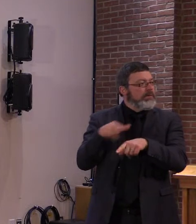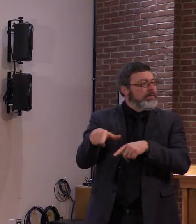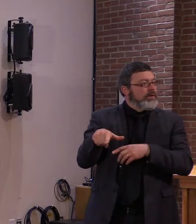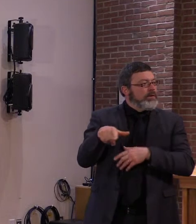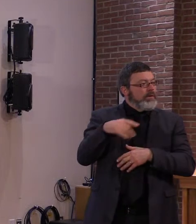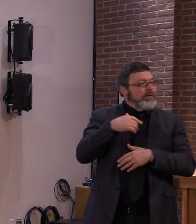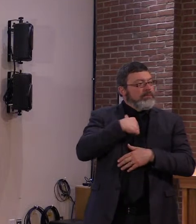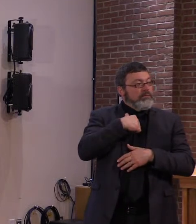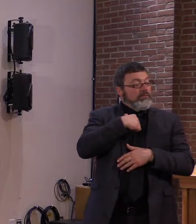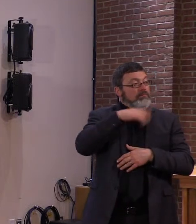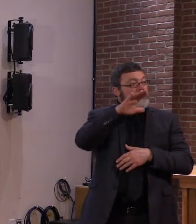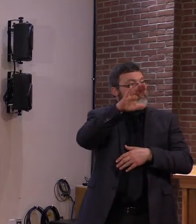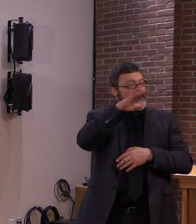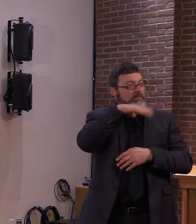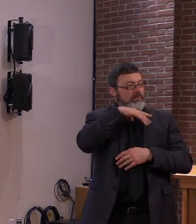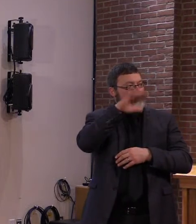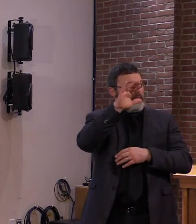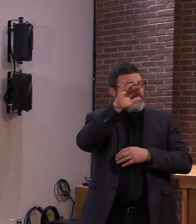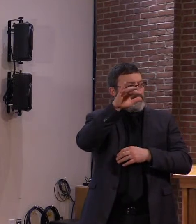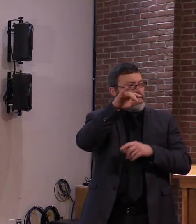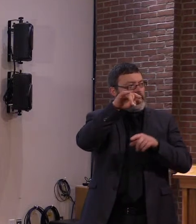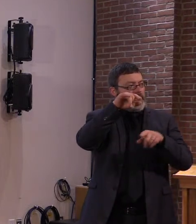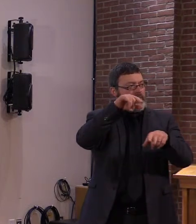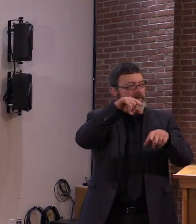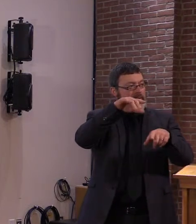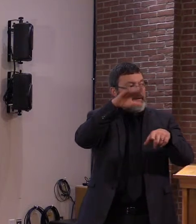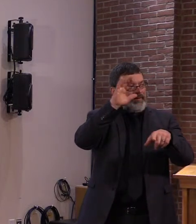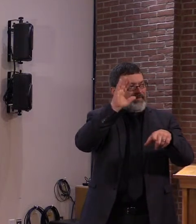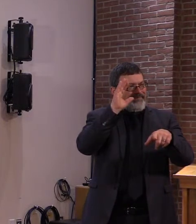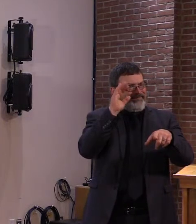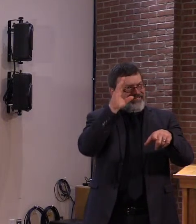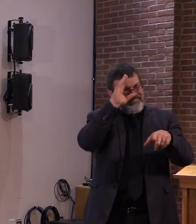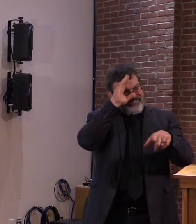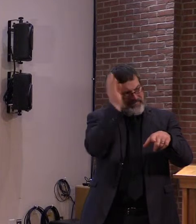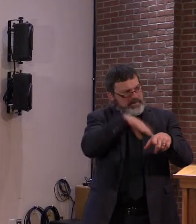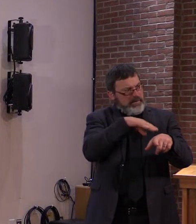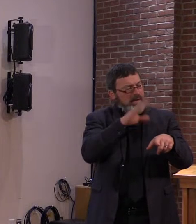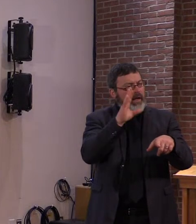the question asking folks about multifamily gatherings and having the quarantine otherwise.